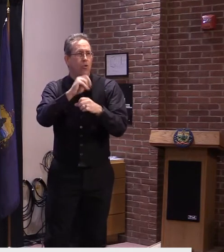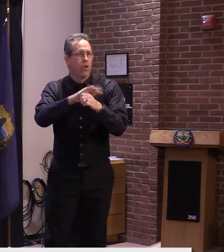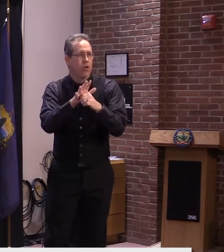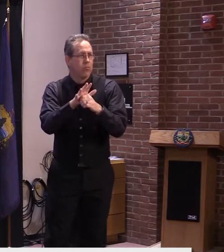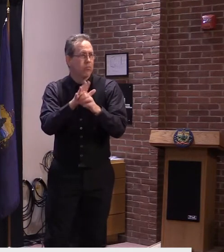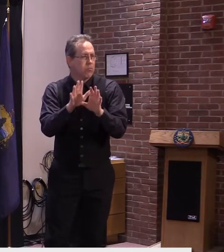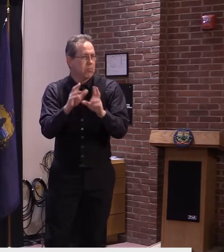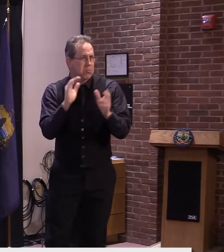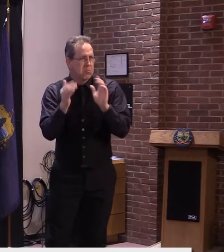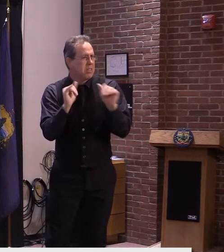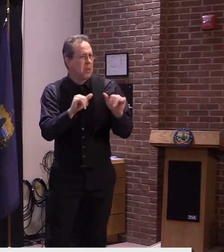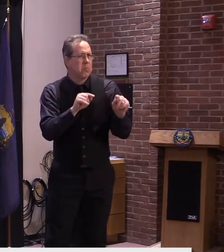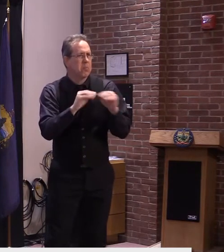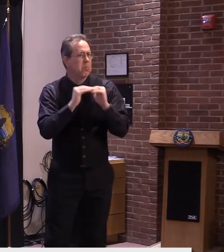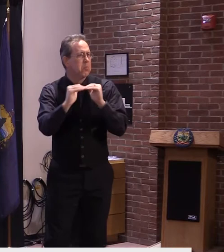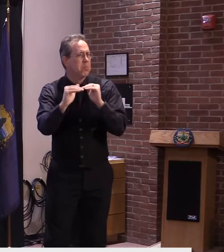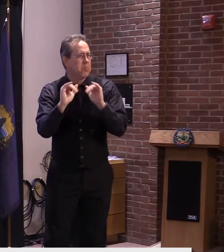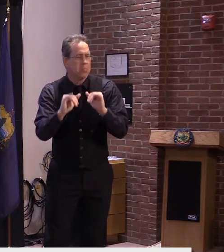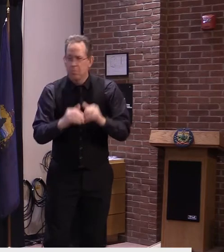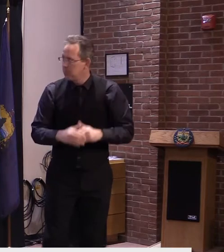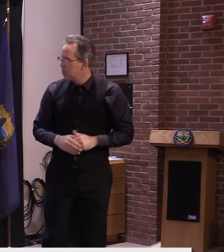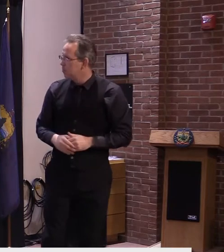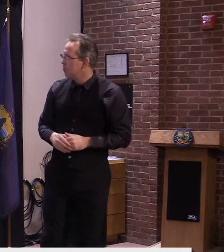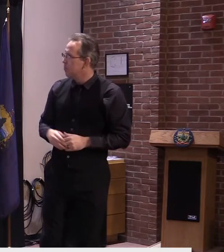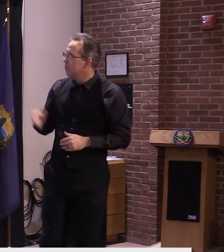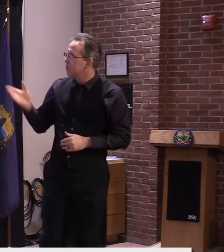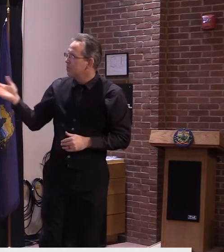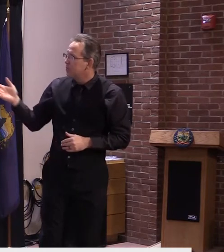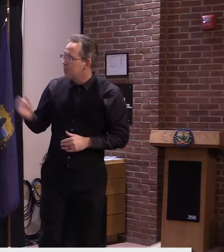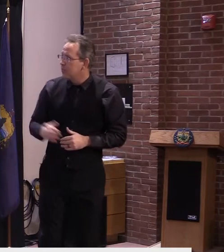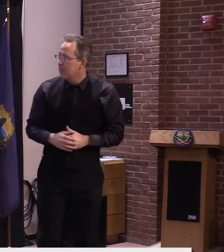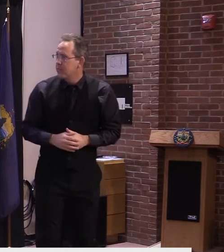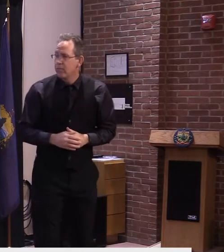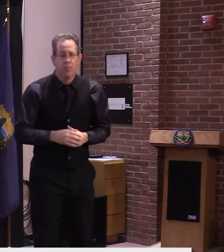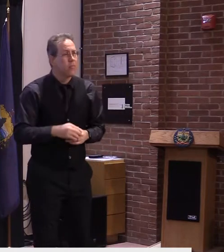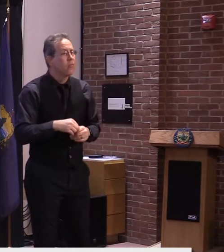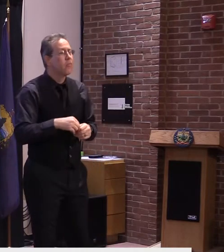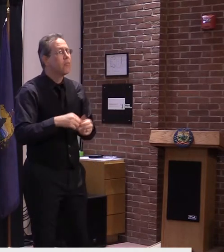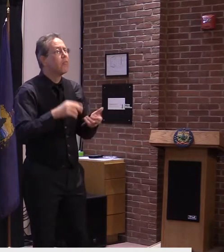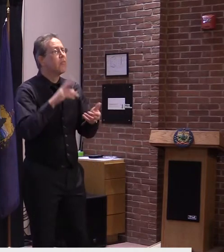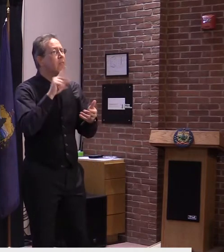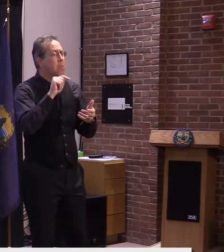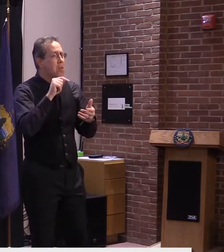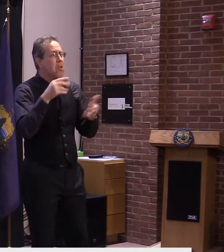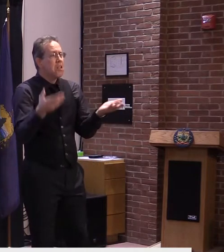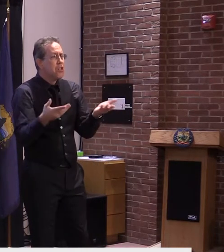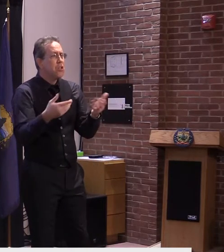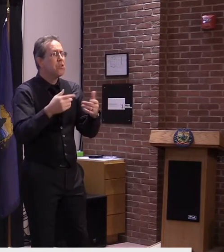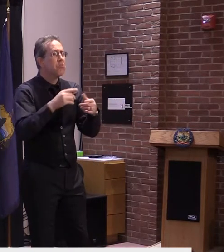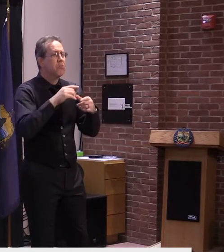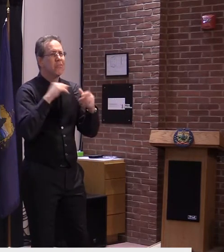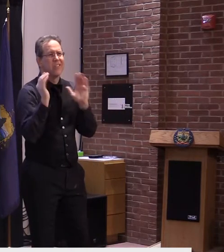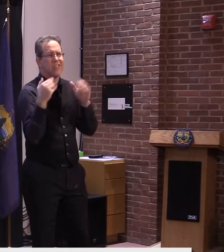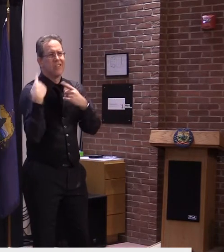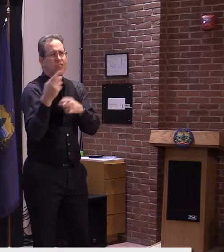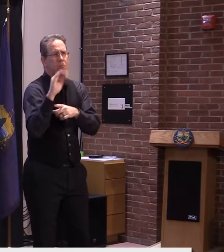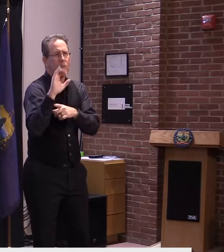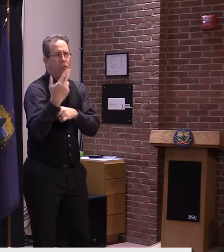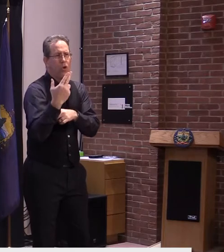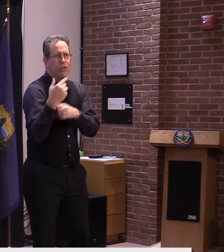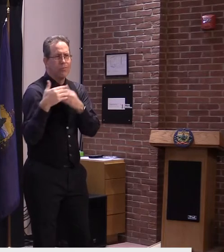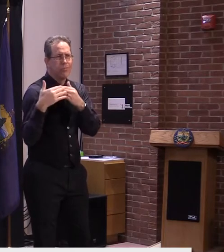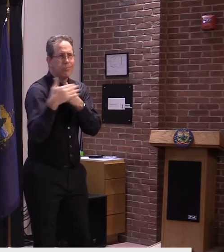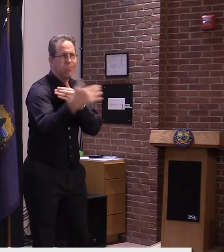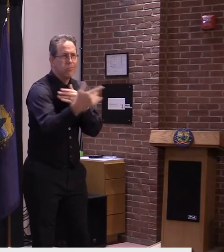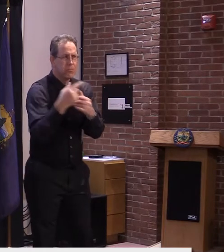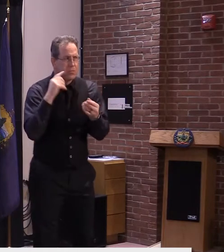Vermont. So we do anticipate cases to continue to decrease through the month of February into March. You'll see that the forecast